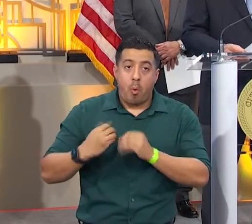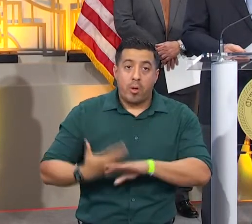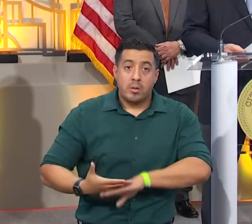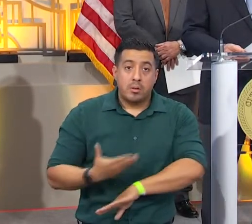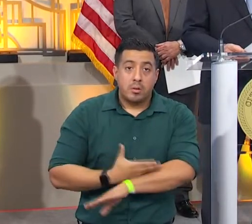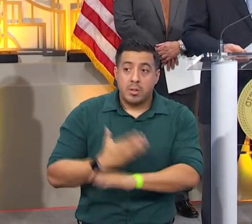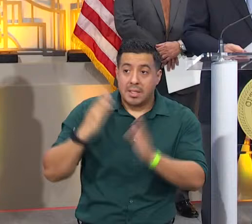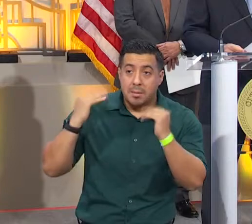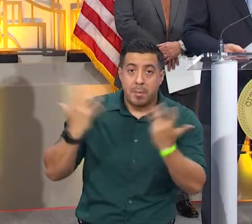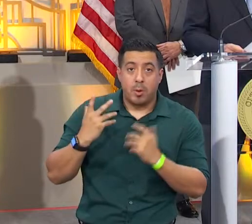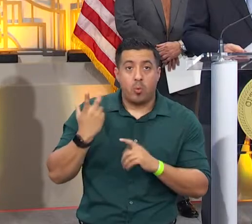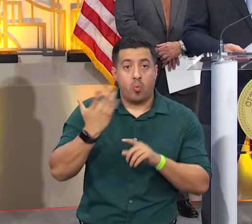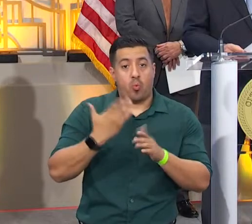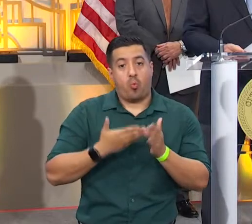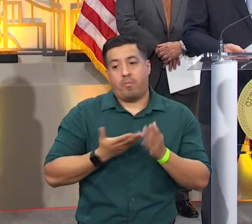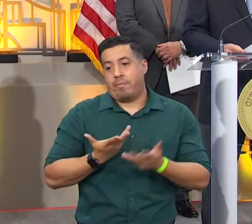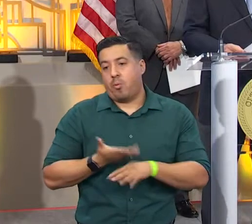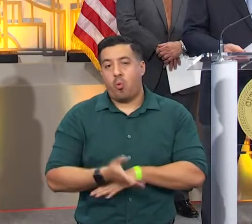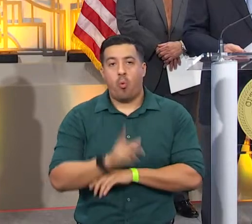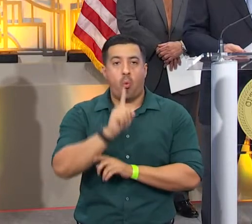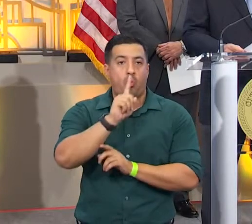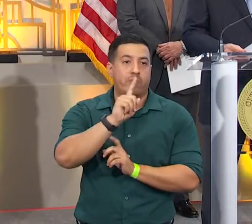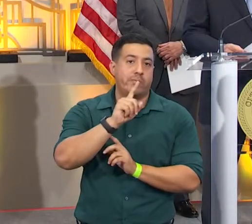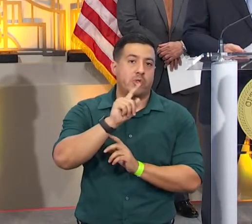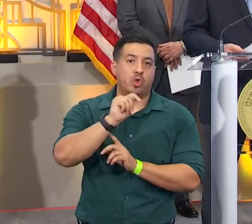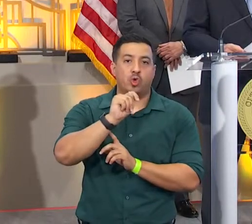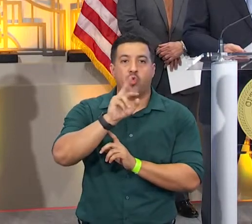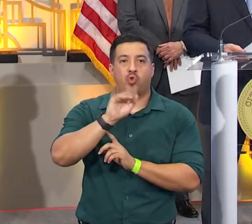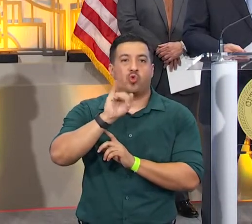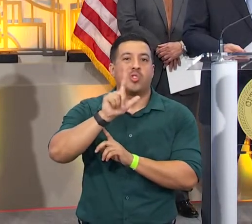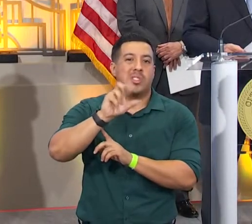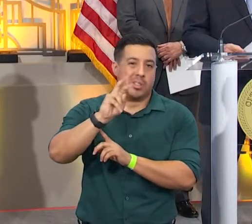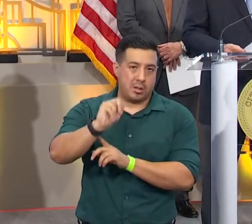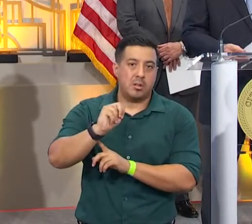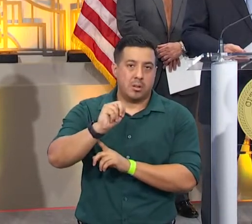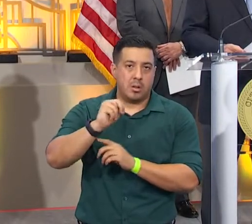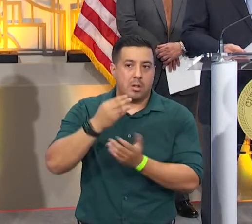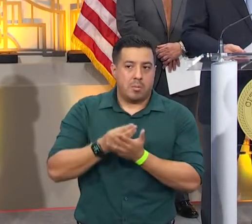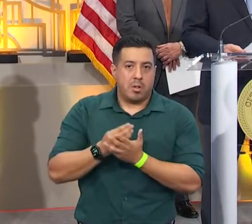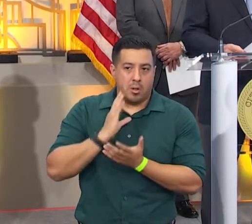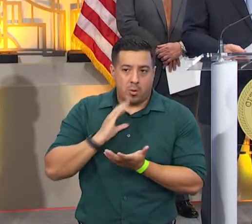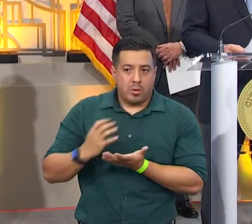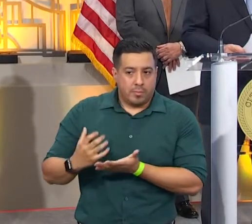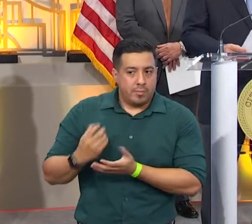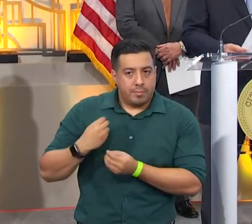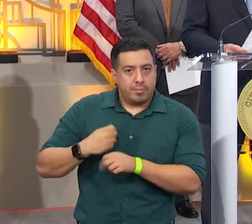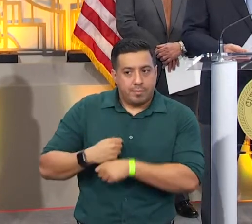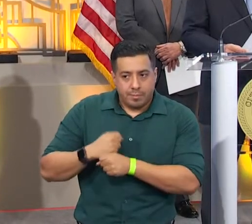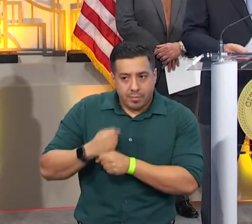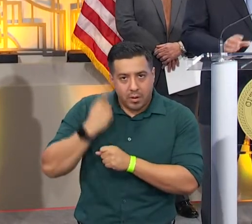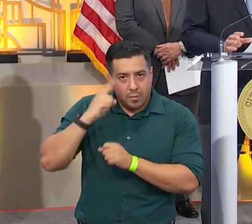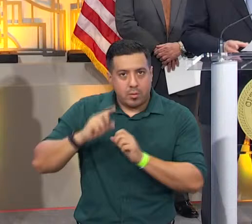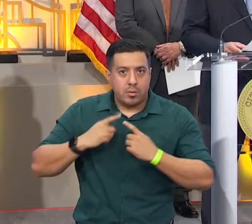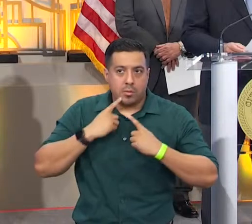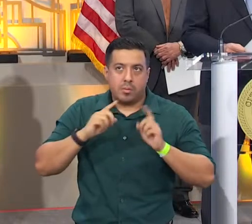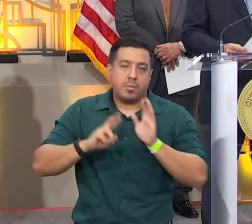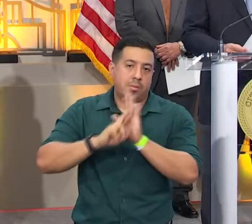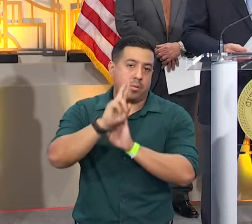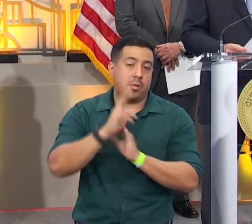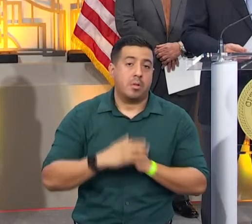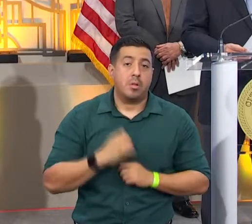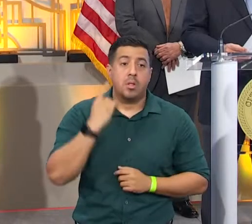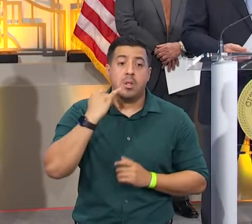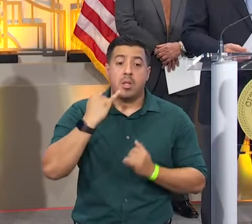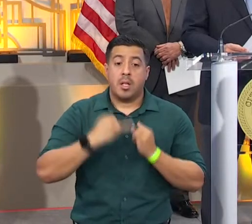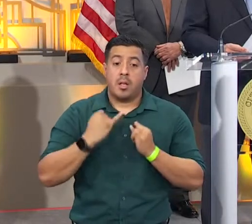a $1 trillion 21st century commercial space economy. And this is not an isolated announcement. For the last several